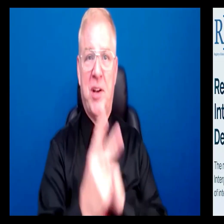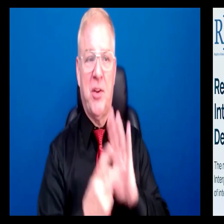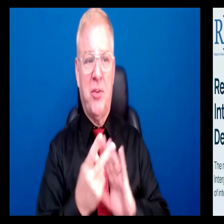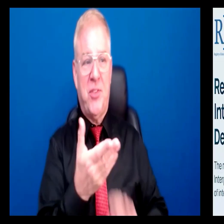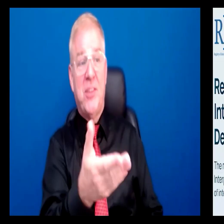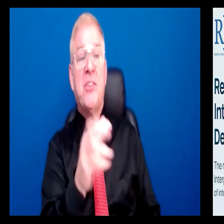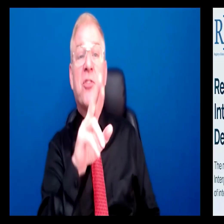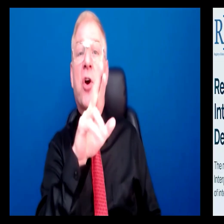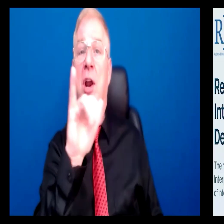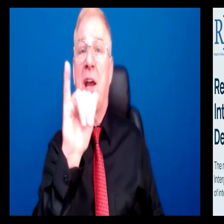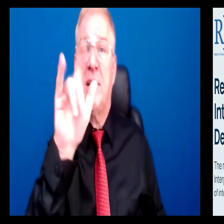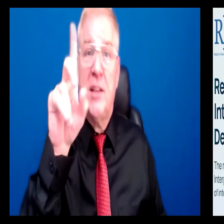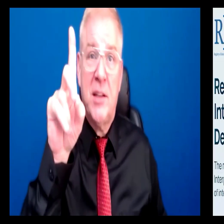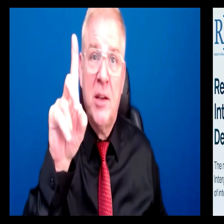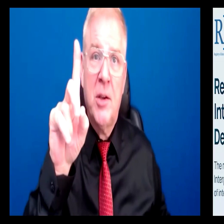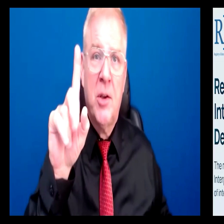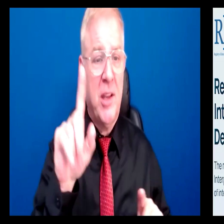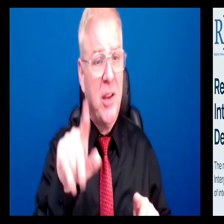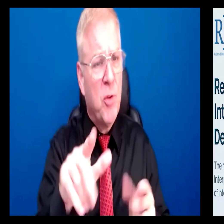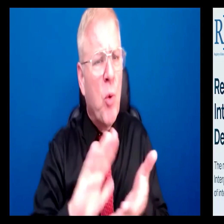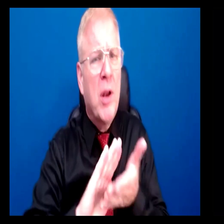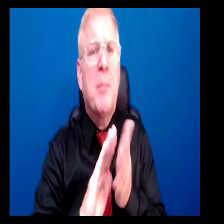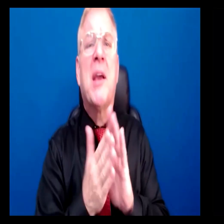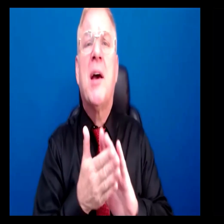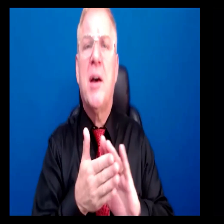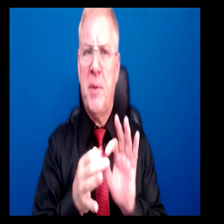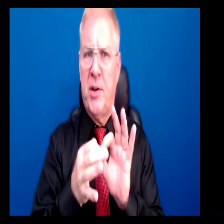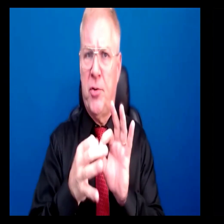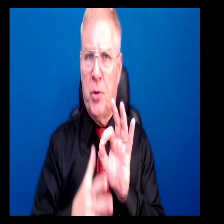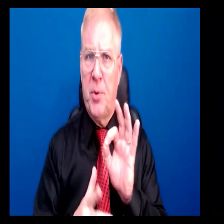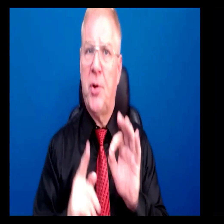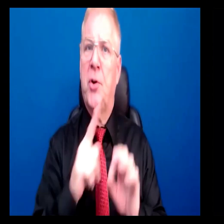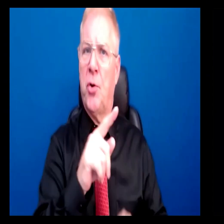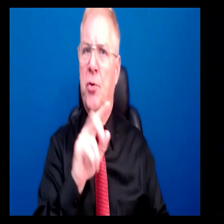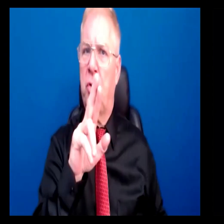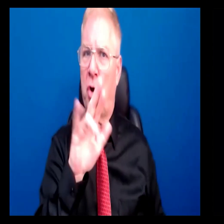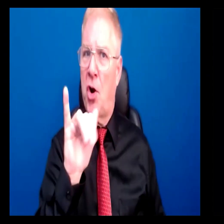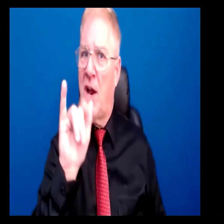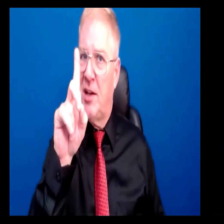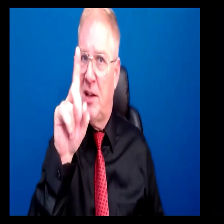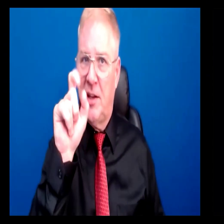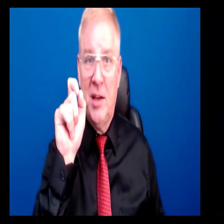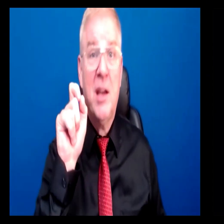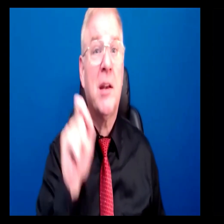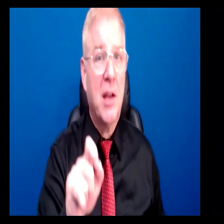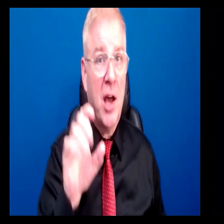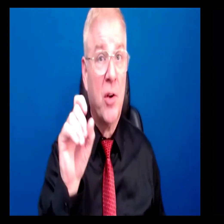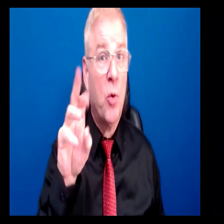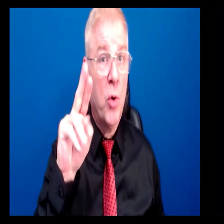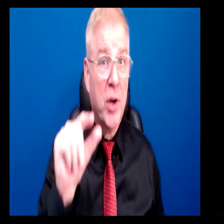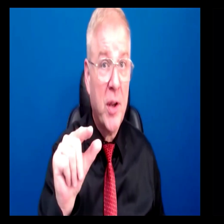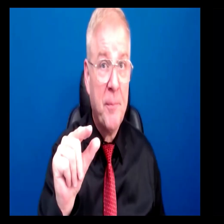new videos. This is RID. If you want to become an interpreter, go to rid.org.